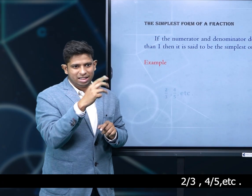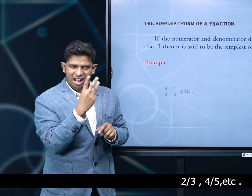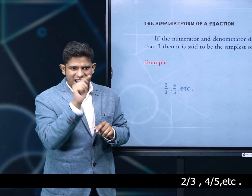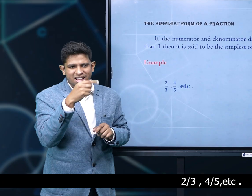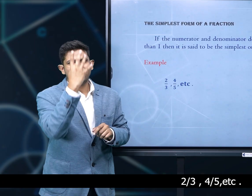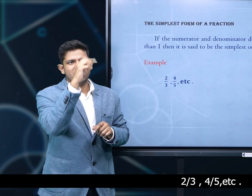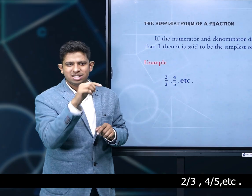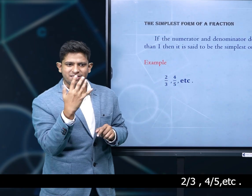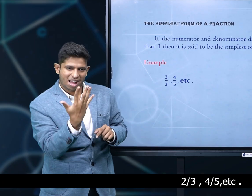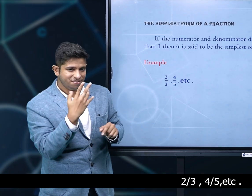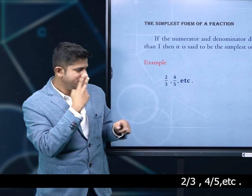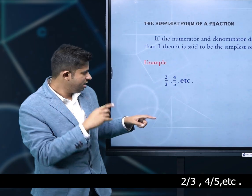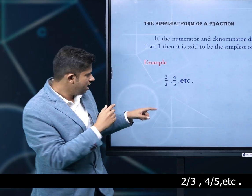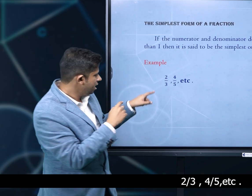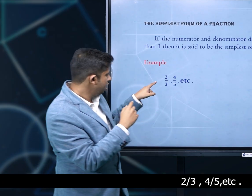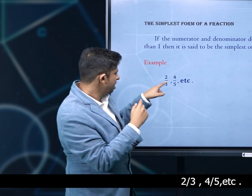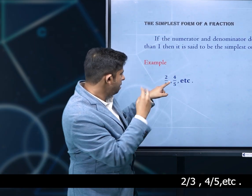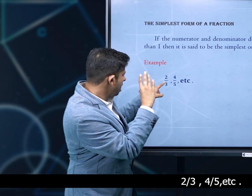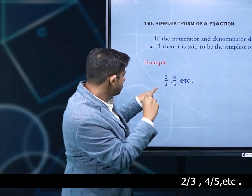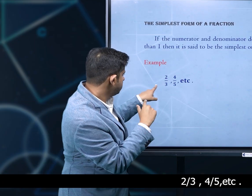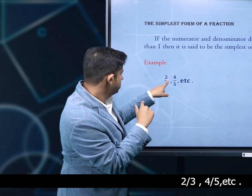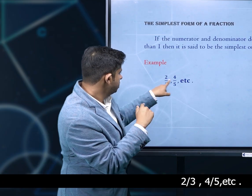2 by 3, 4 by 5, etc.